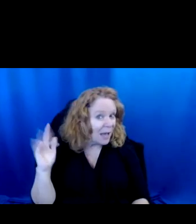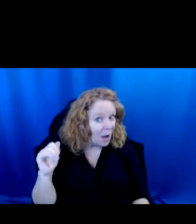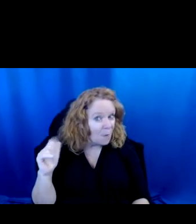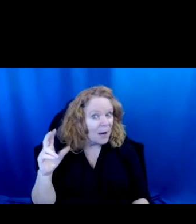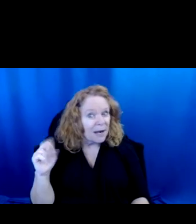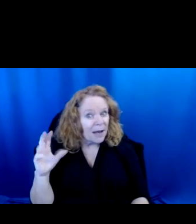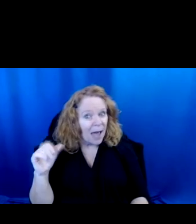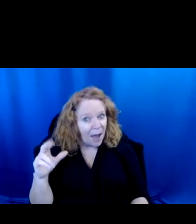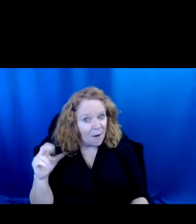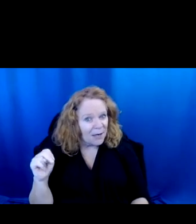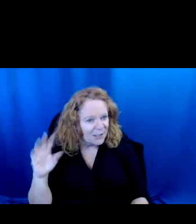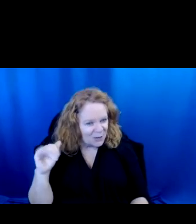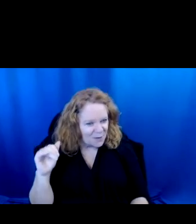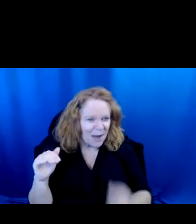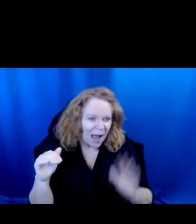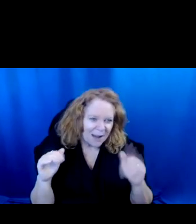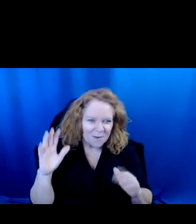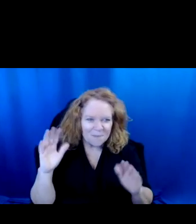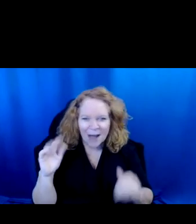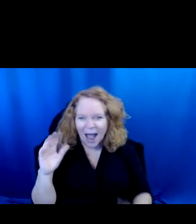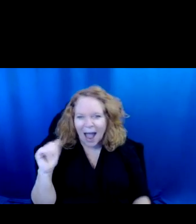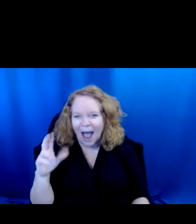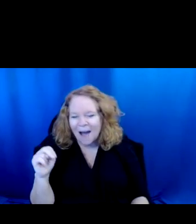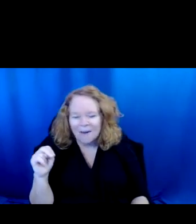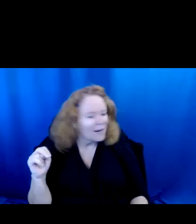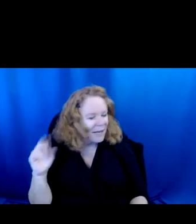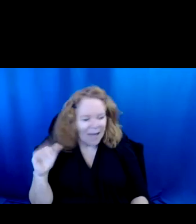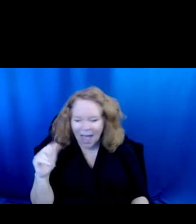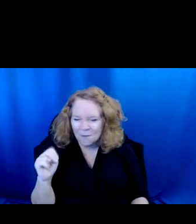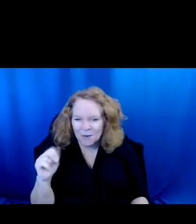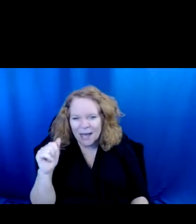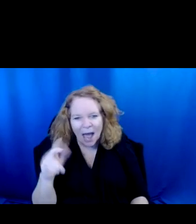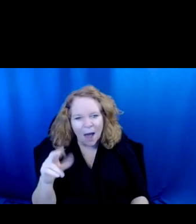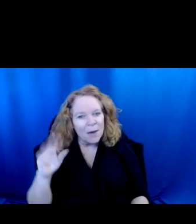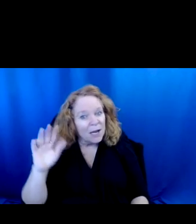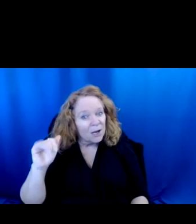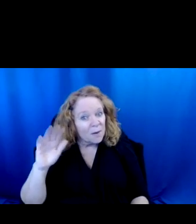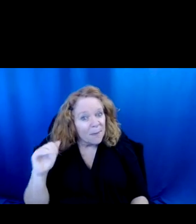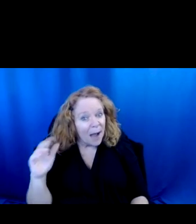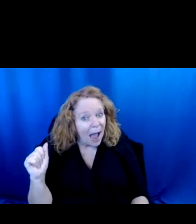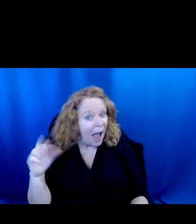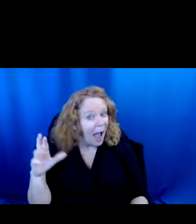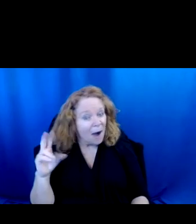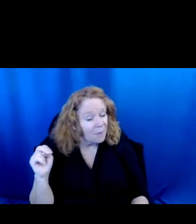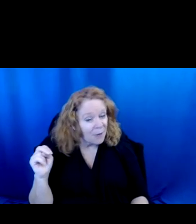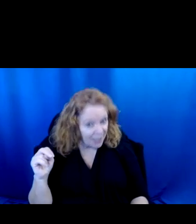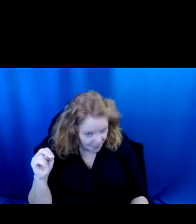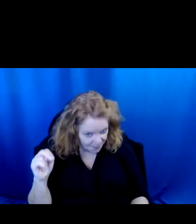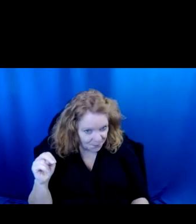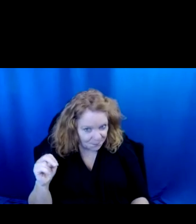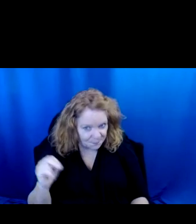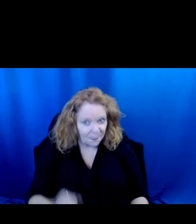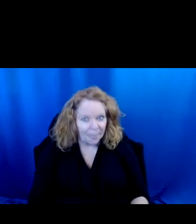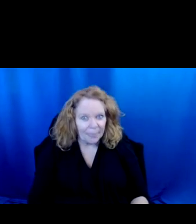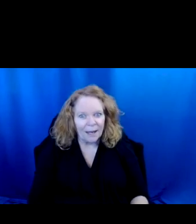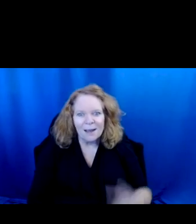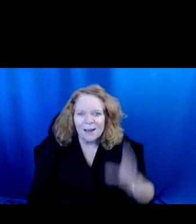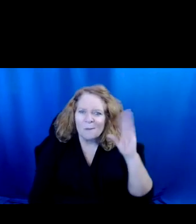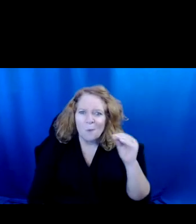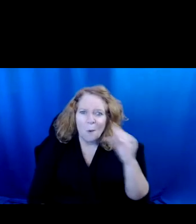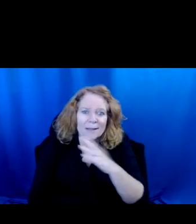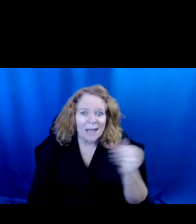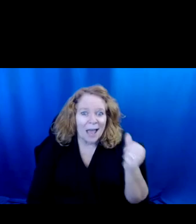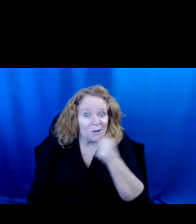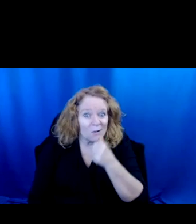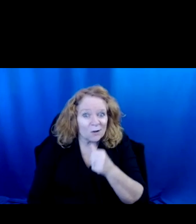Aaron. And goodbye, goodbye, goodbye, Aaron. Aaron, Aaron, goodbye, Aaron. Boys and girls,